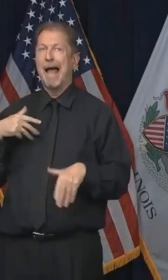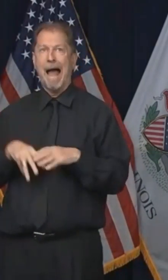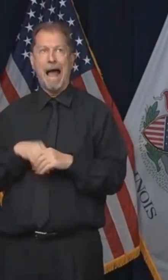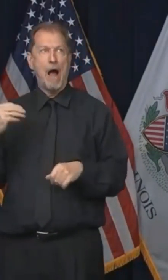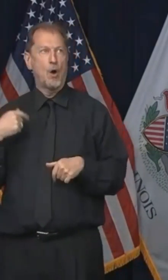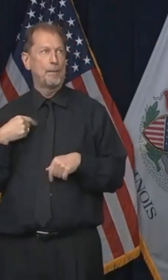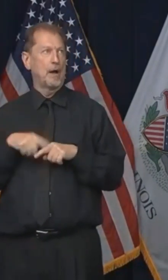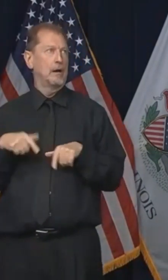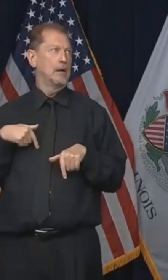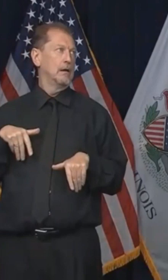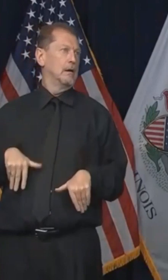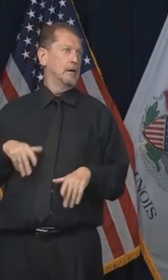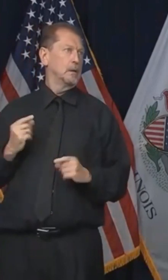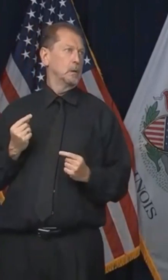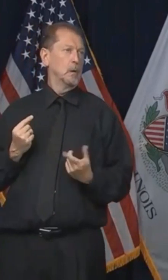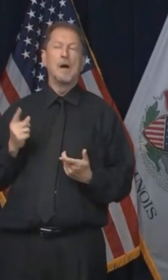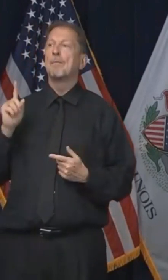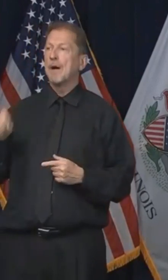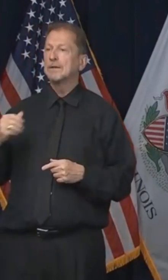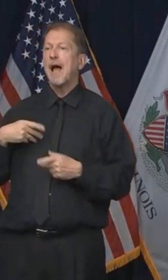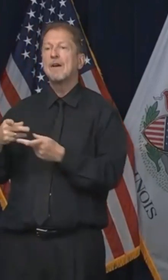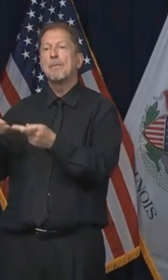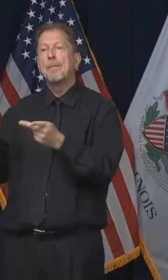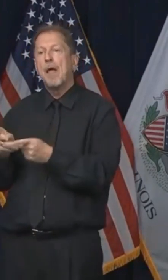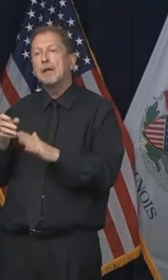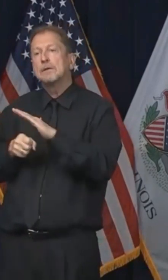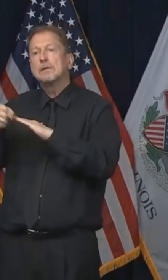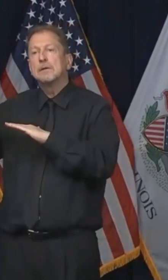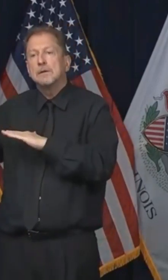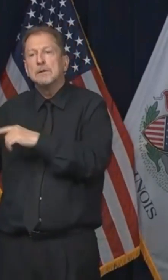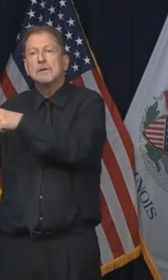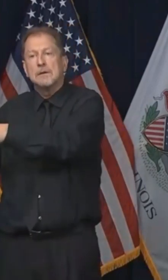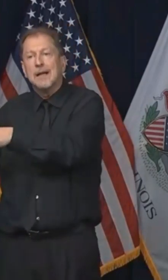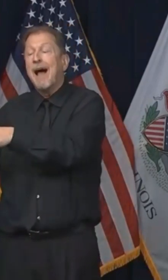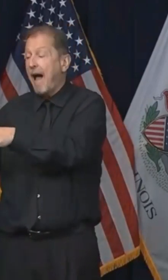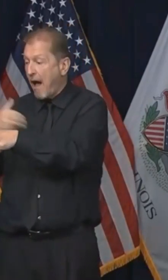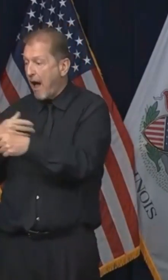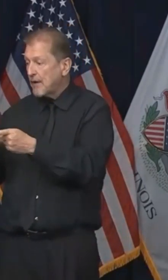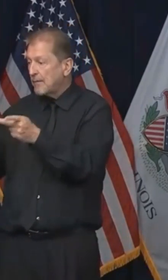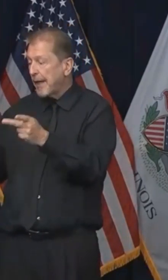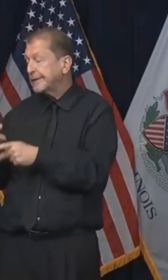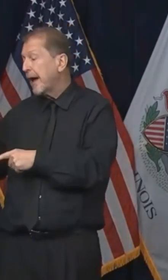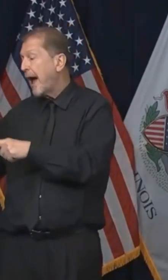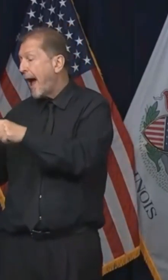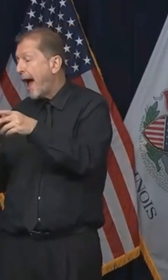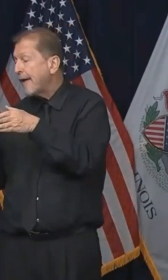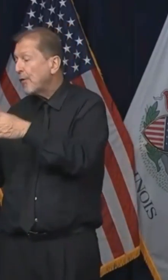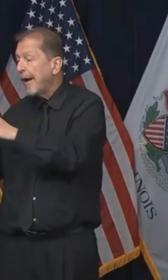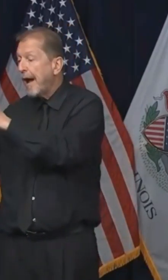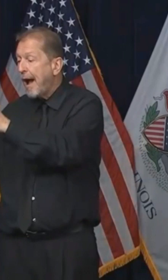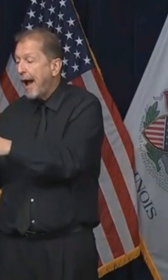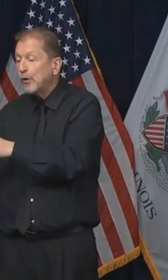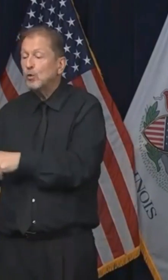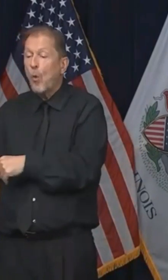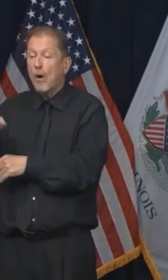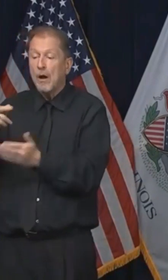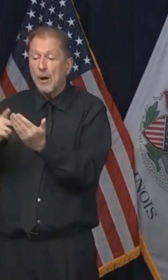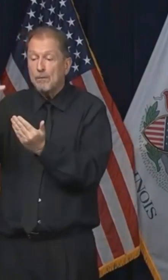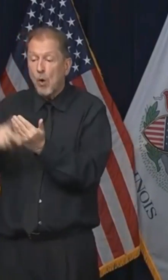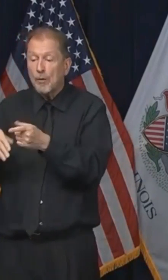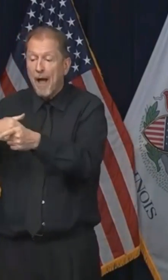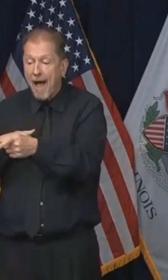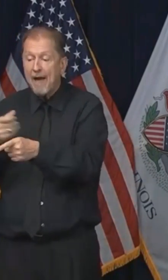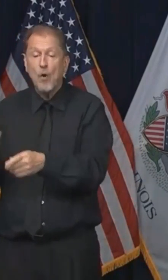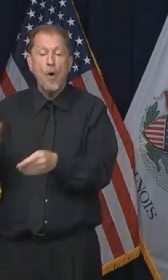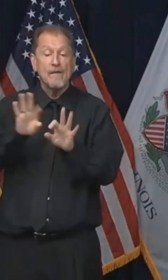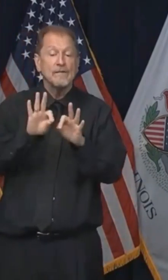we also want to do a medical check and so on. But the most important thing is they have to have a place to go. And there are a number of people who may have